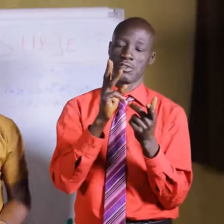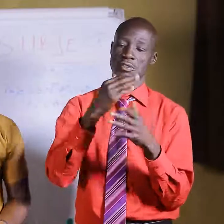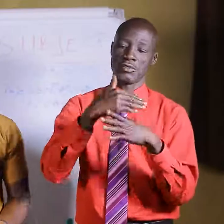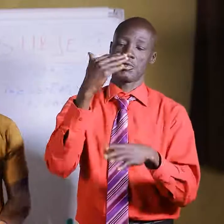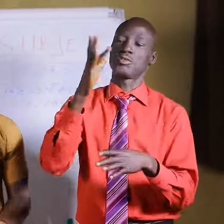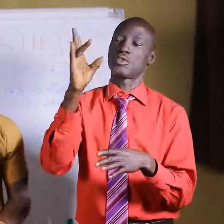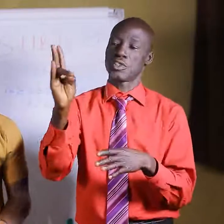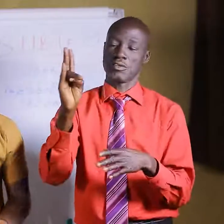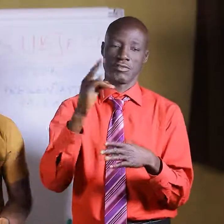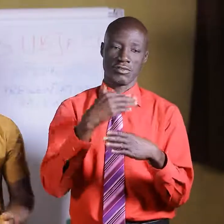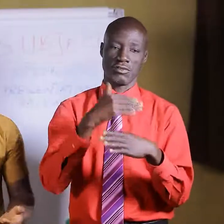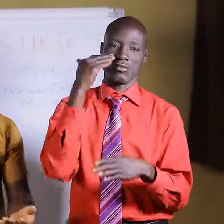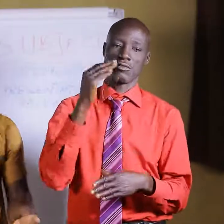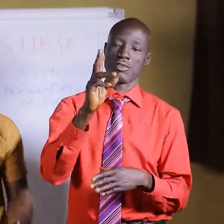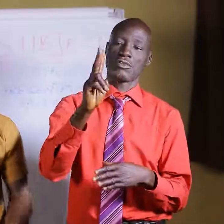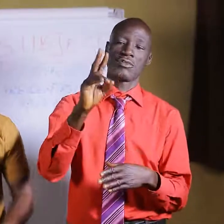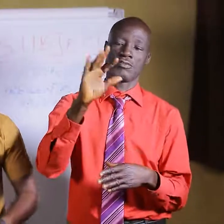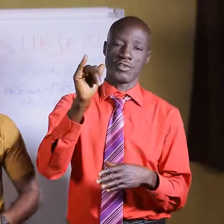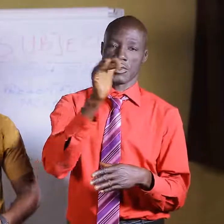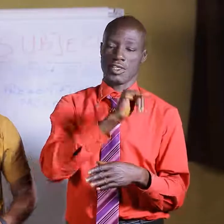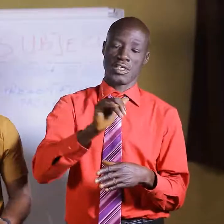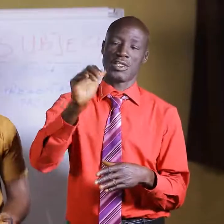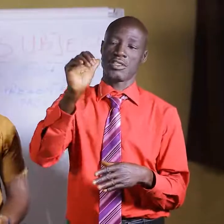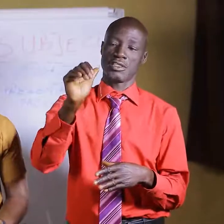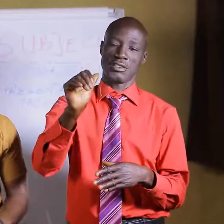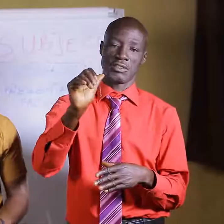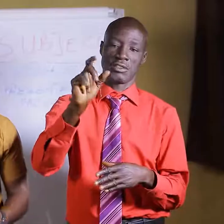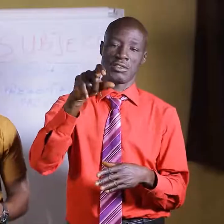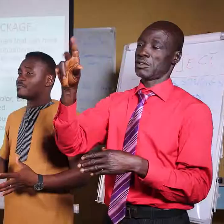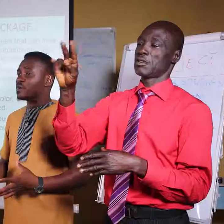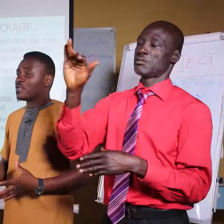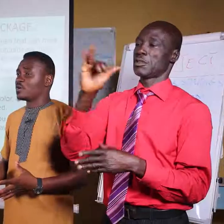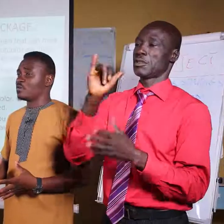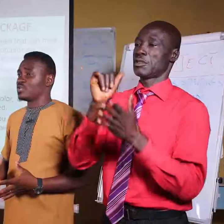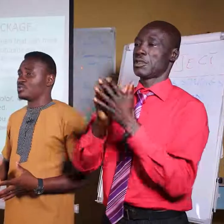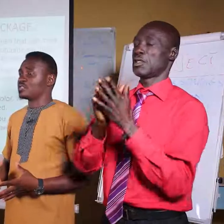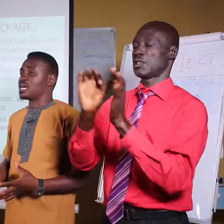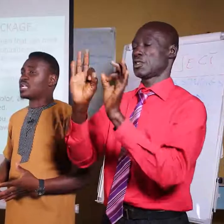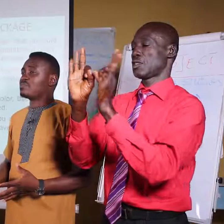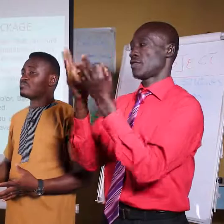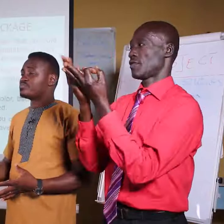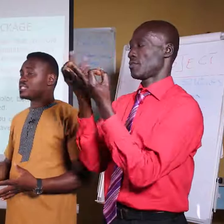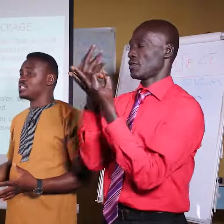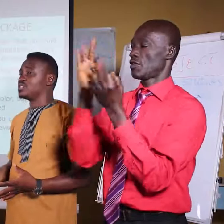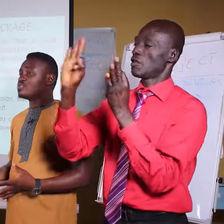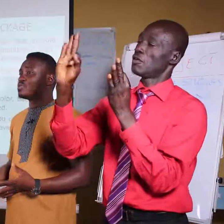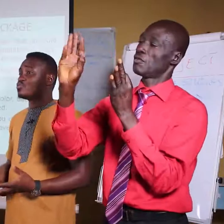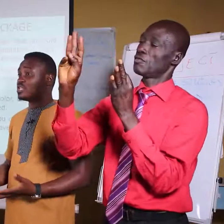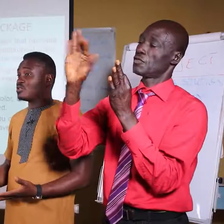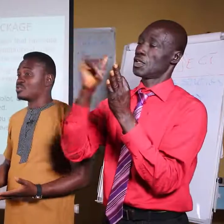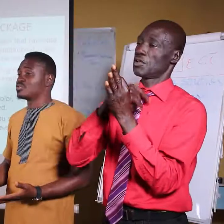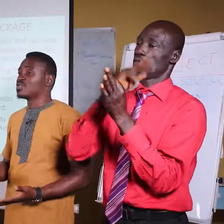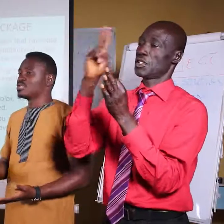Windows Vista, we have Windows XP, and so on. That's the family of Windows, and I'm presently